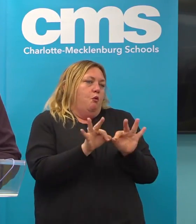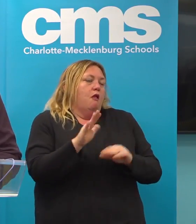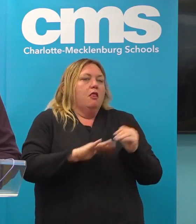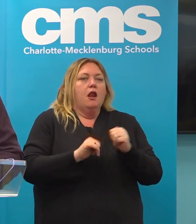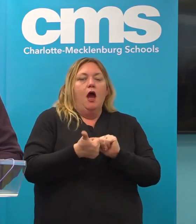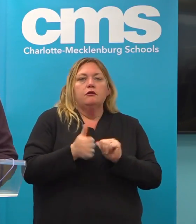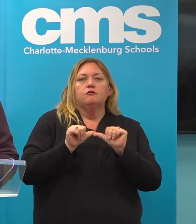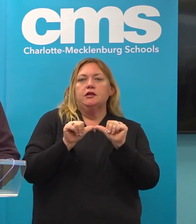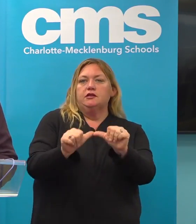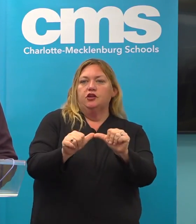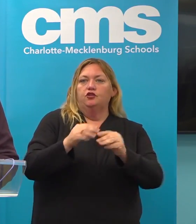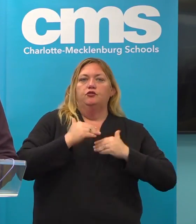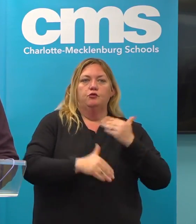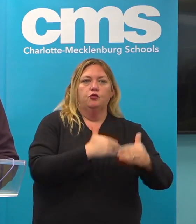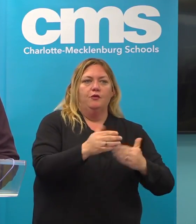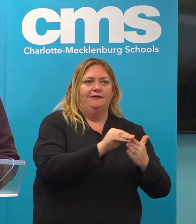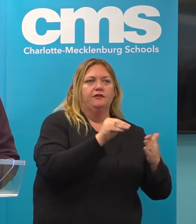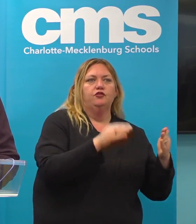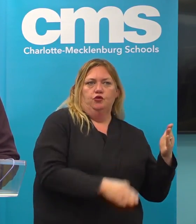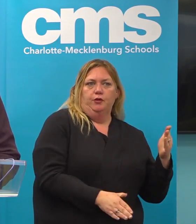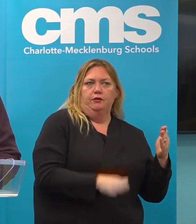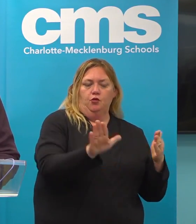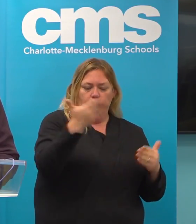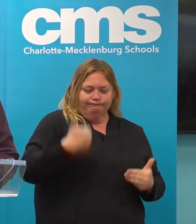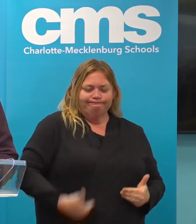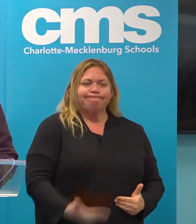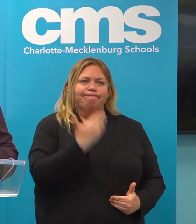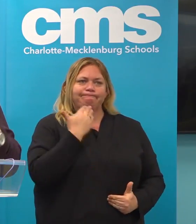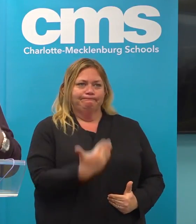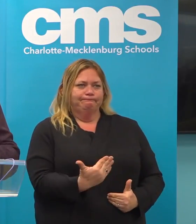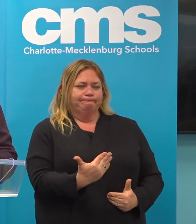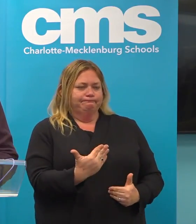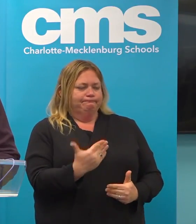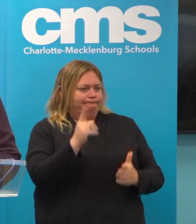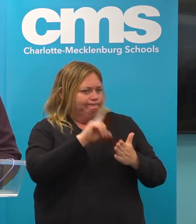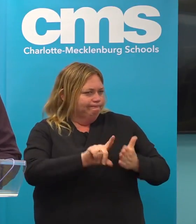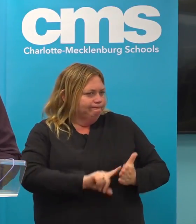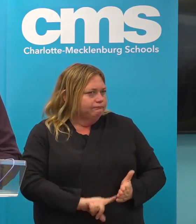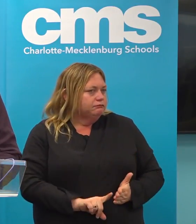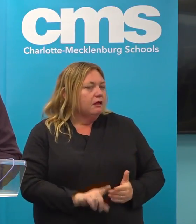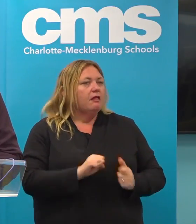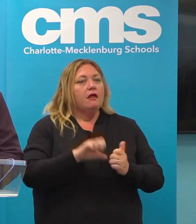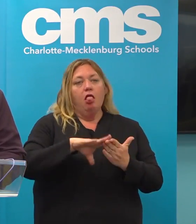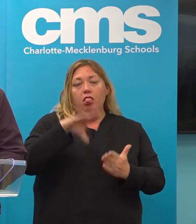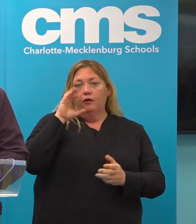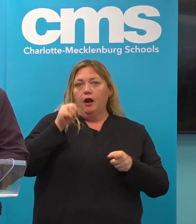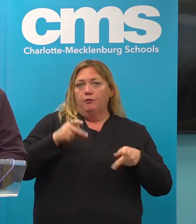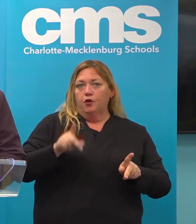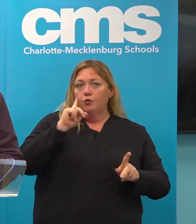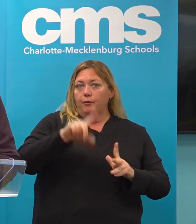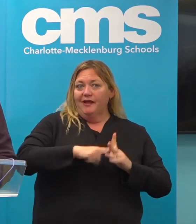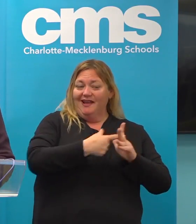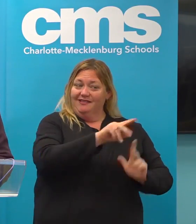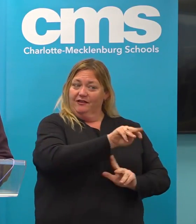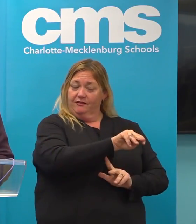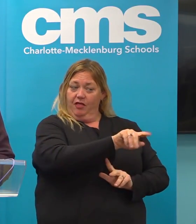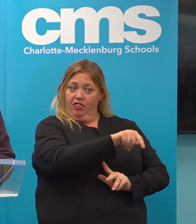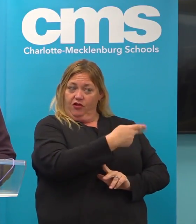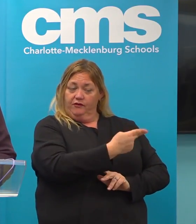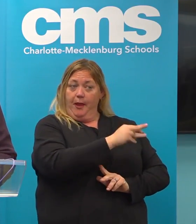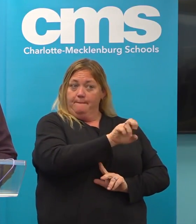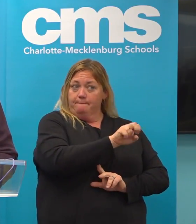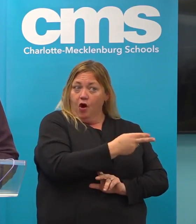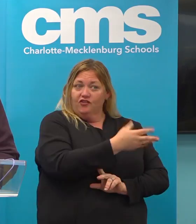are continuing to progress as a student. Again, these learning opportunities will begin this Thursday from March 19th